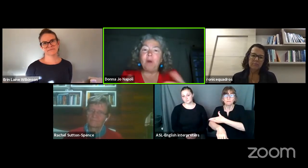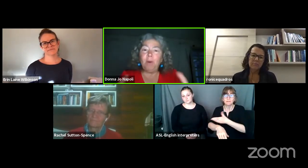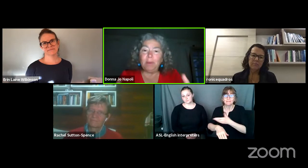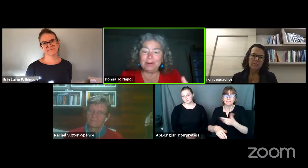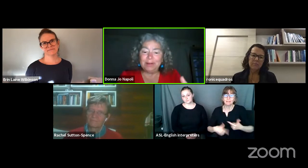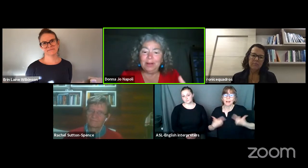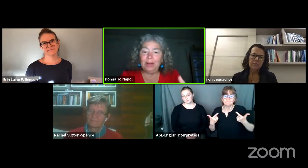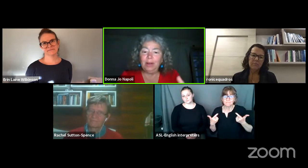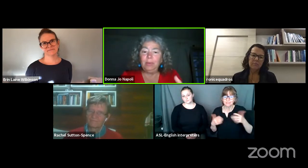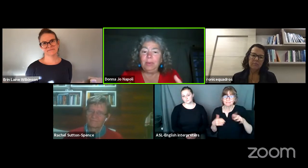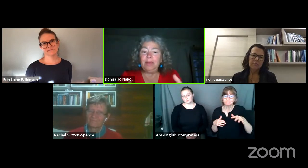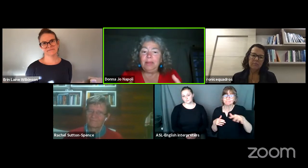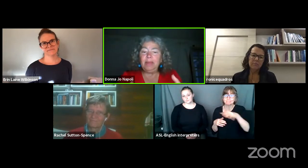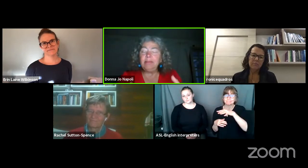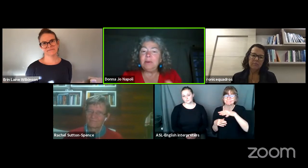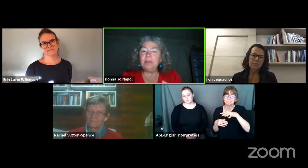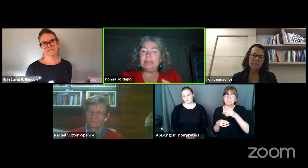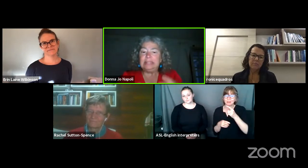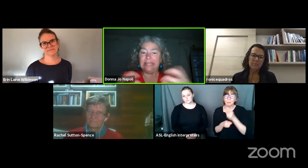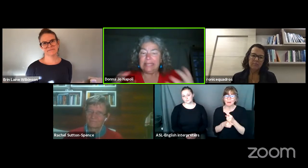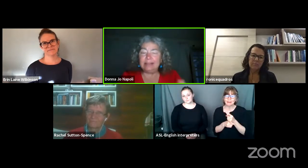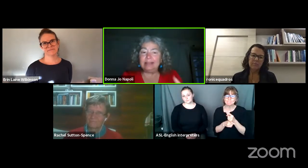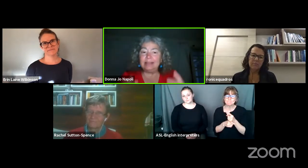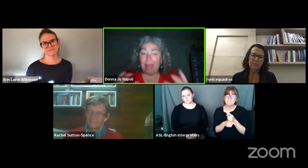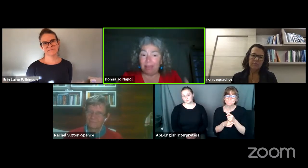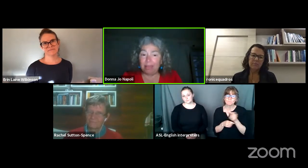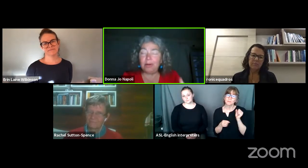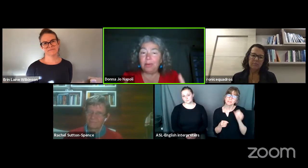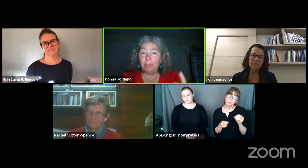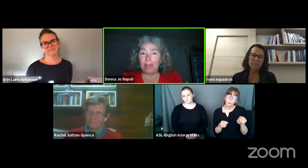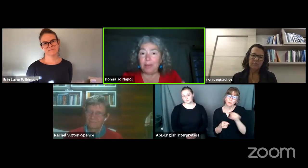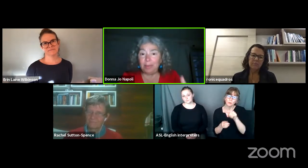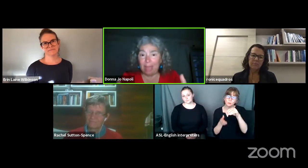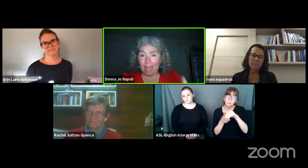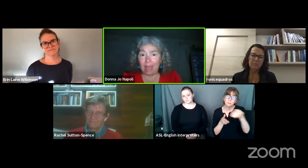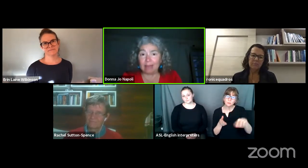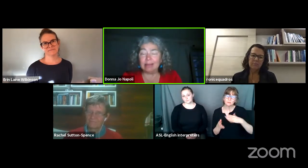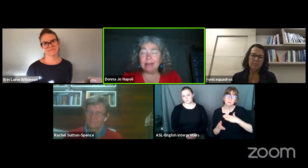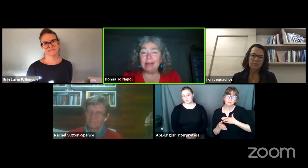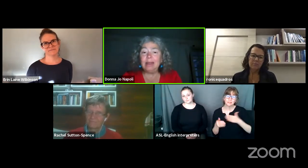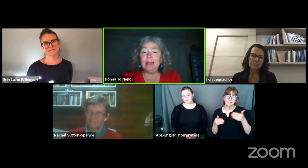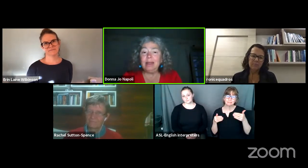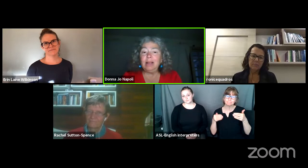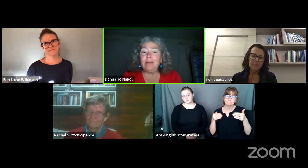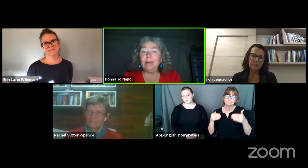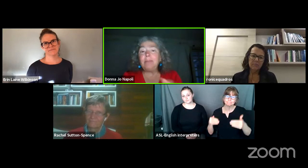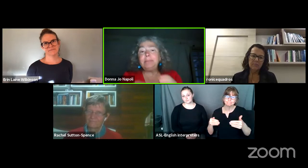Go forward in the most decent, ethical way you can,